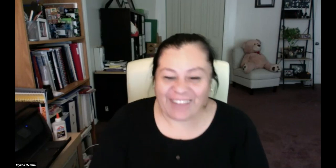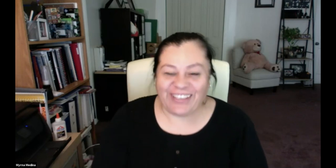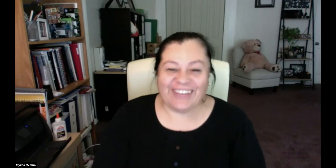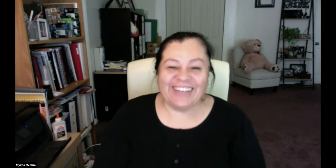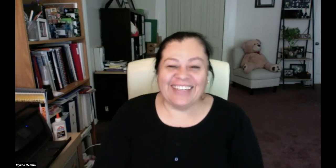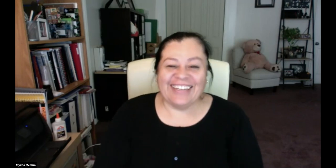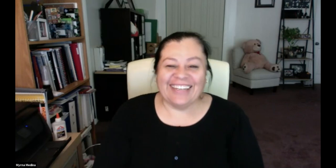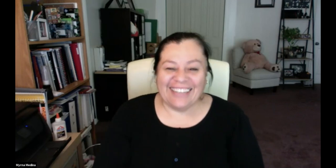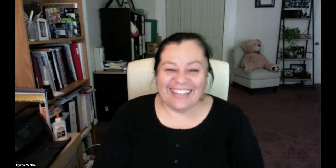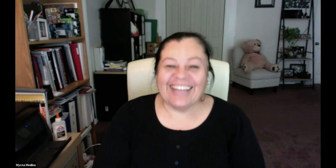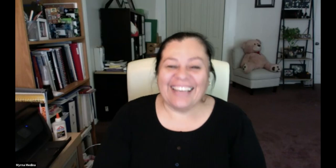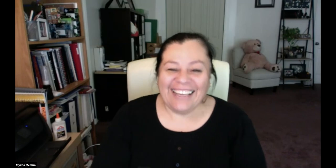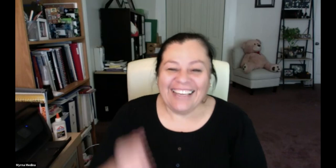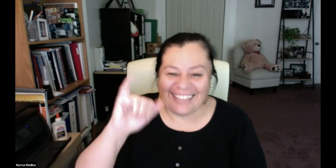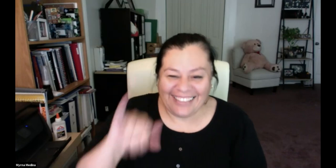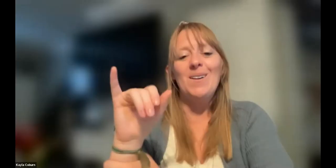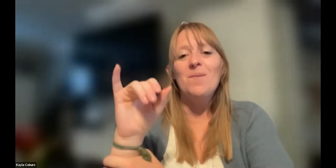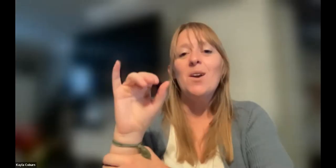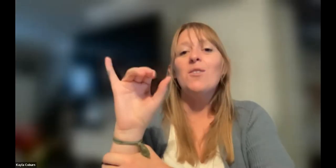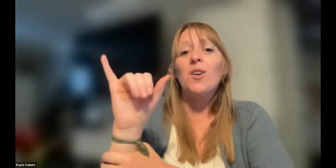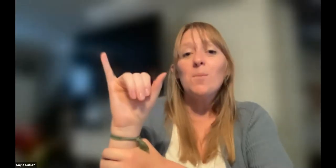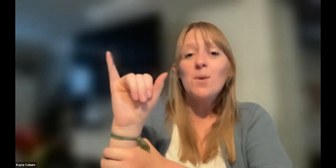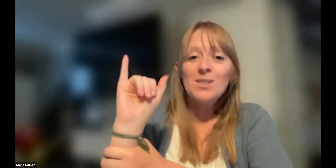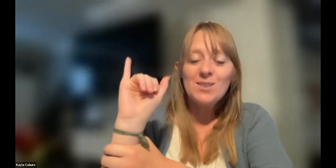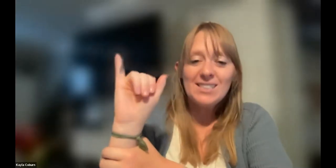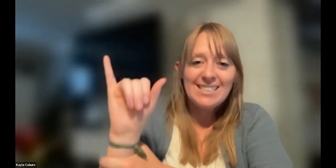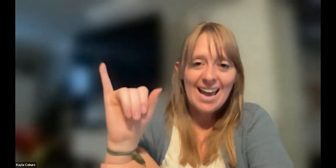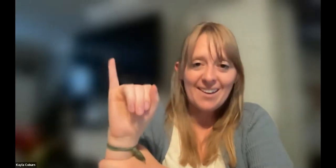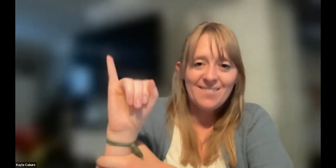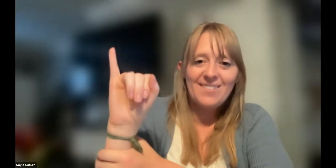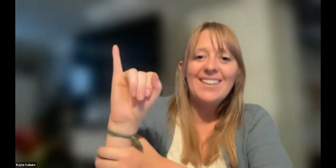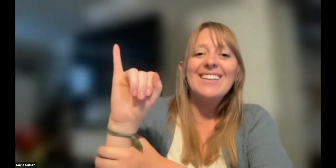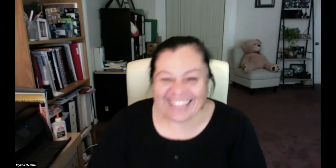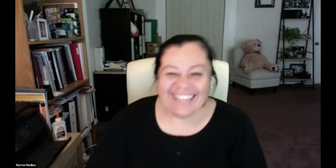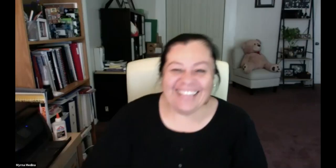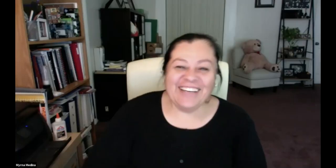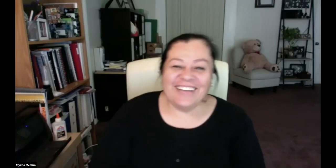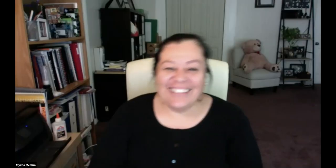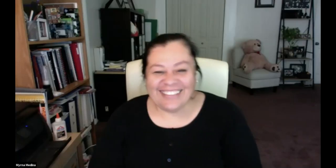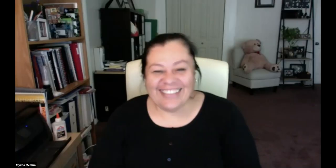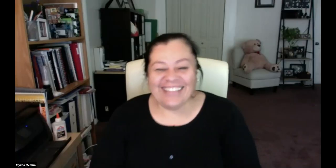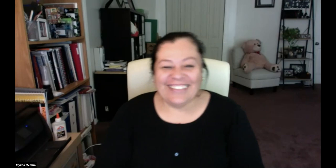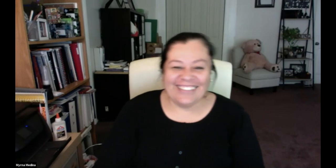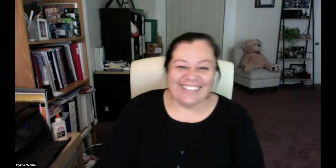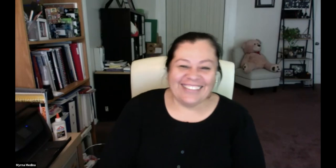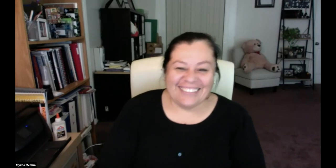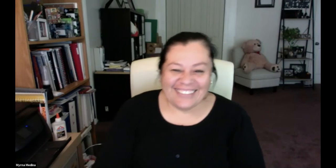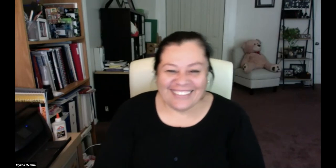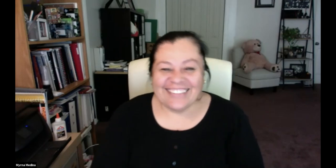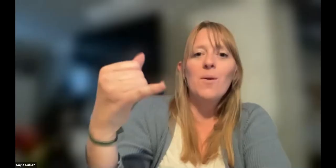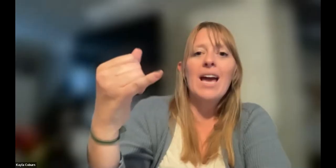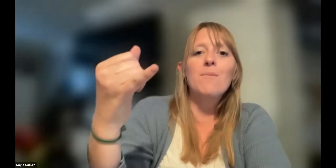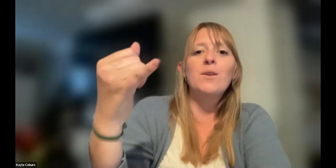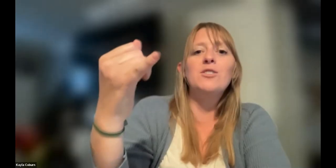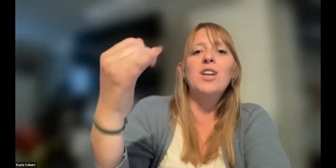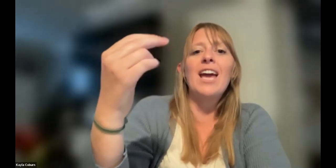más rápido. Okay. For a person who's deaf, for July, they, on